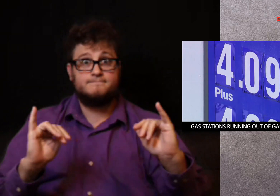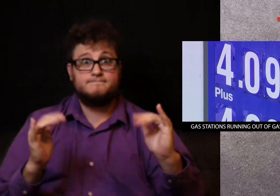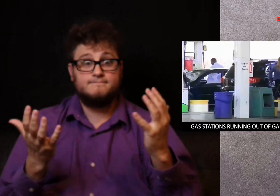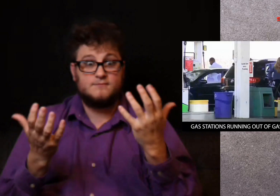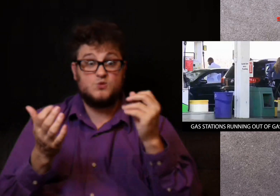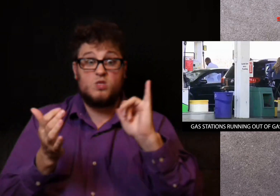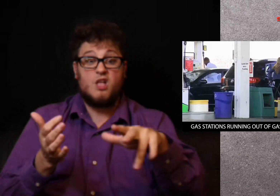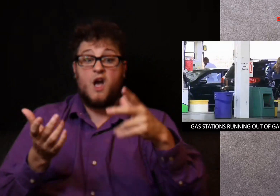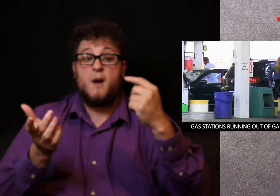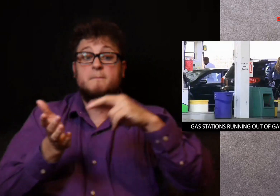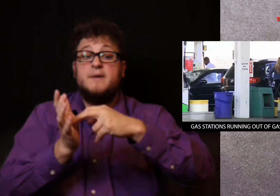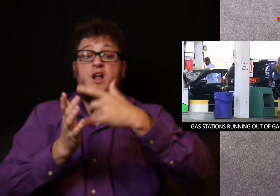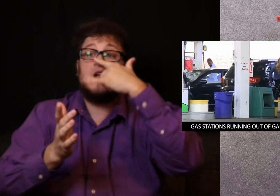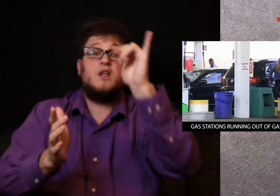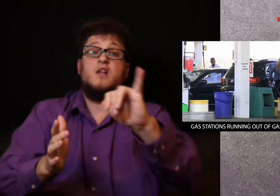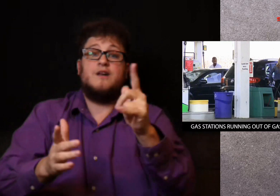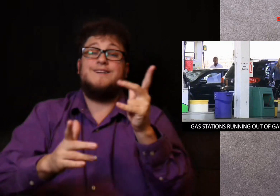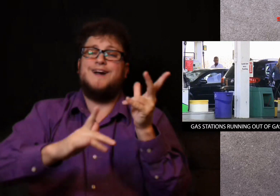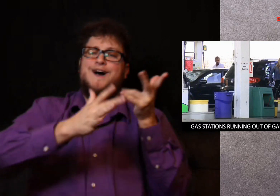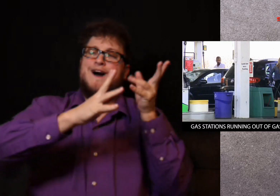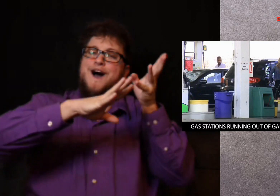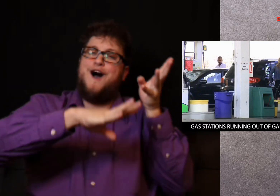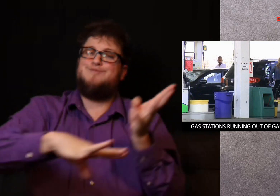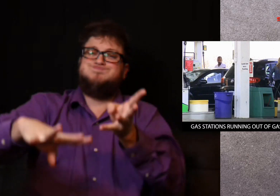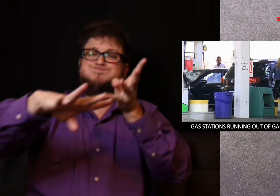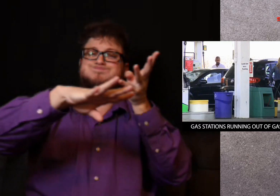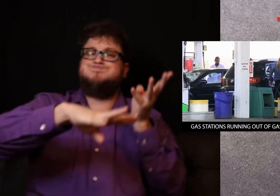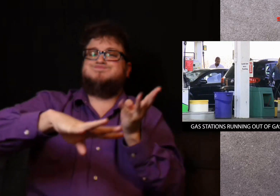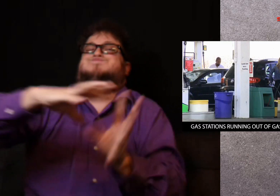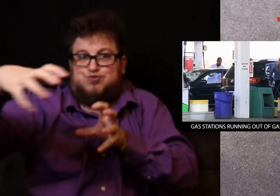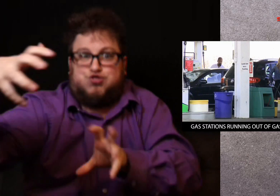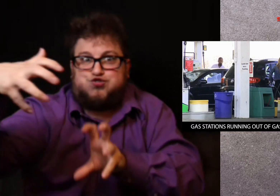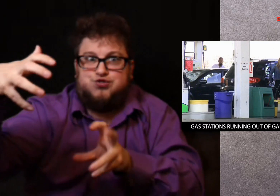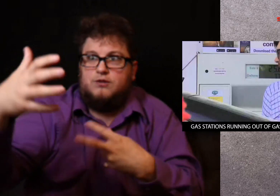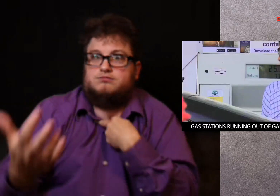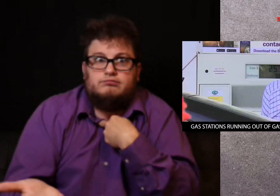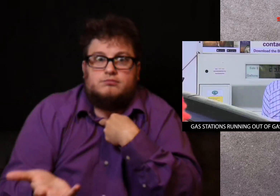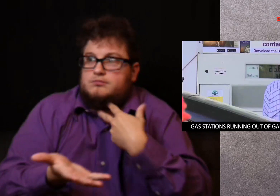It's also causing supply chain shortages.